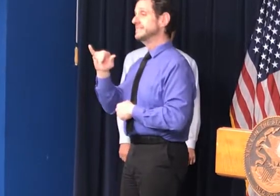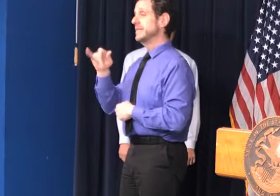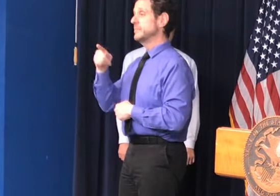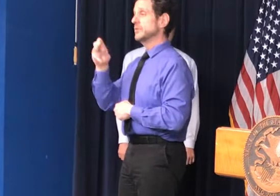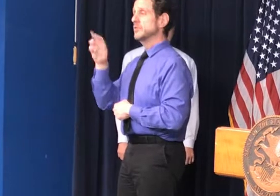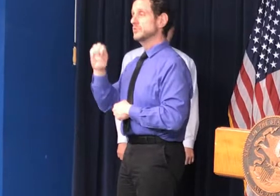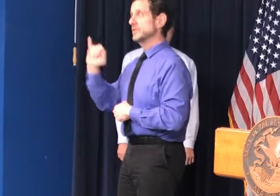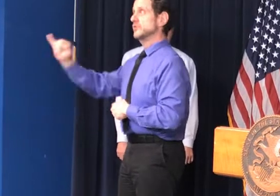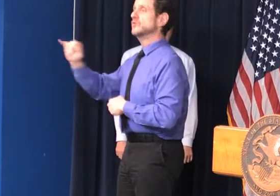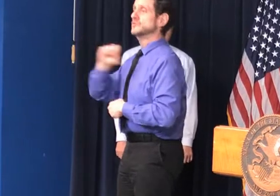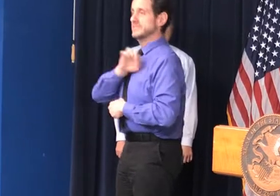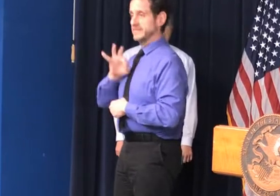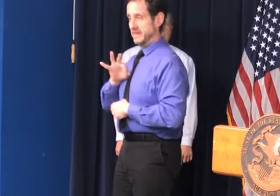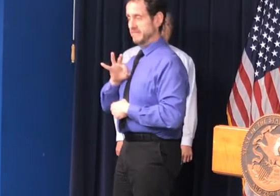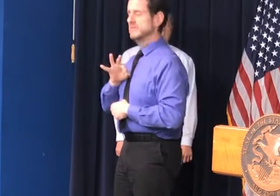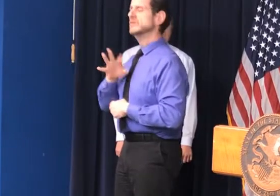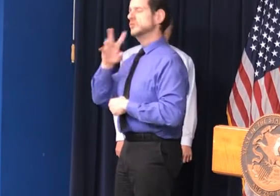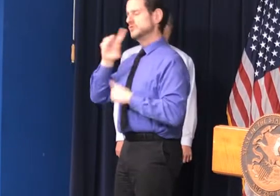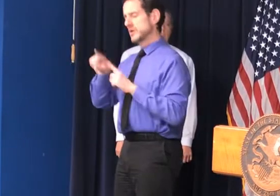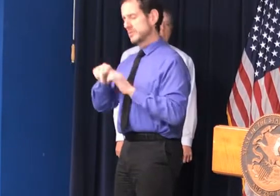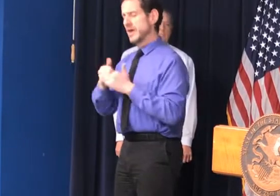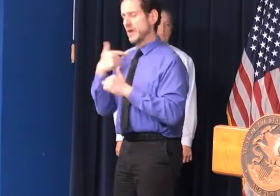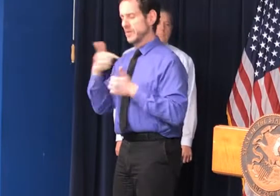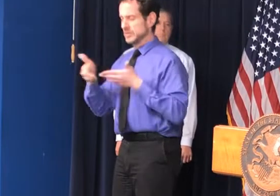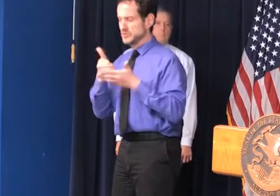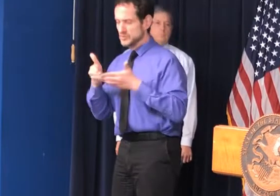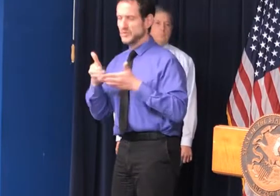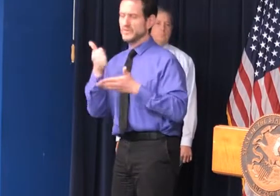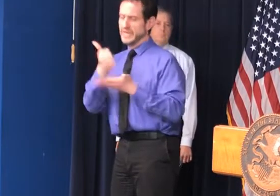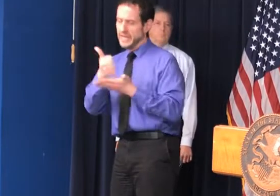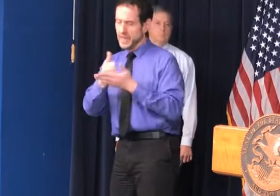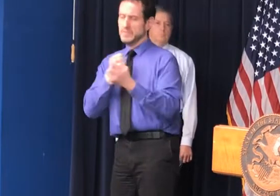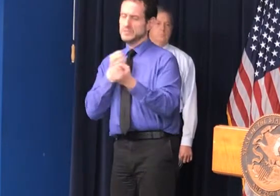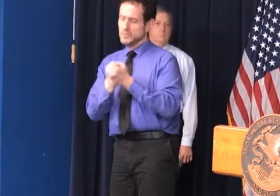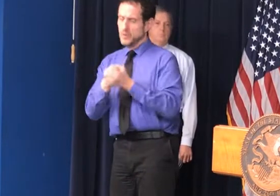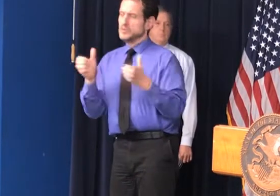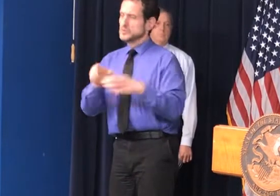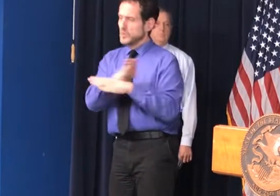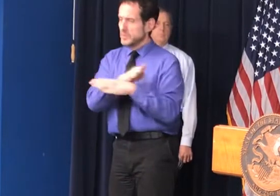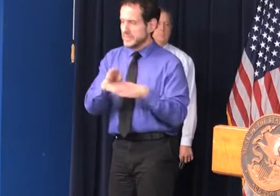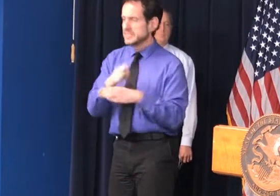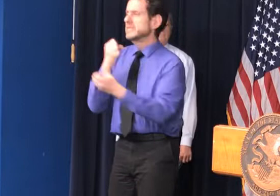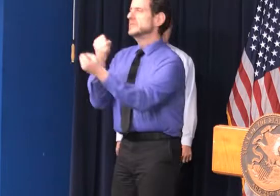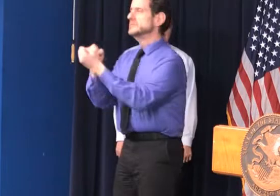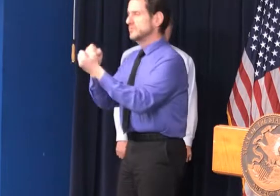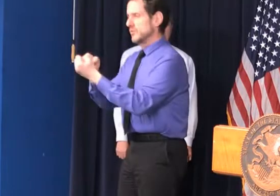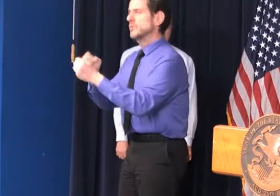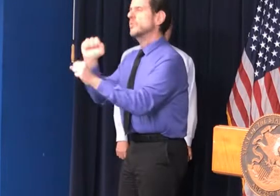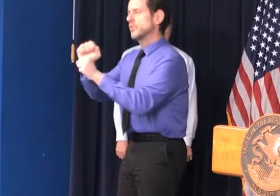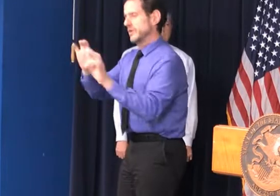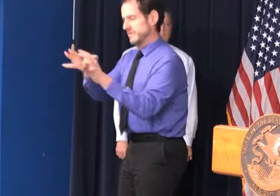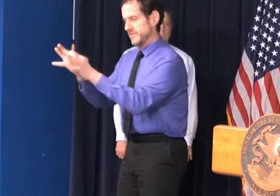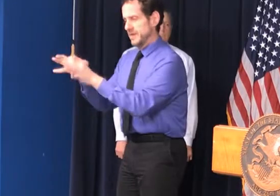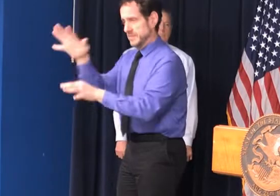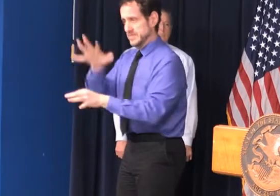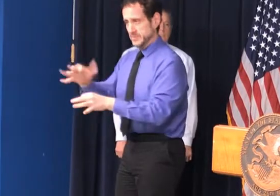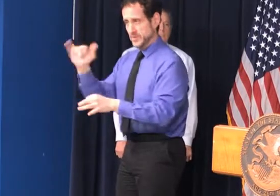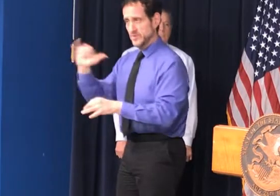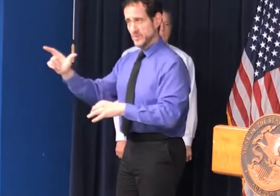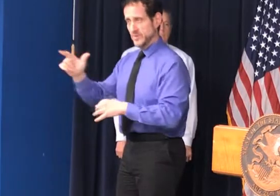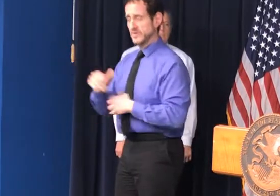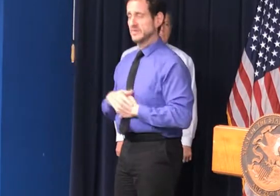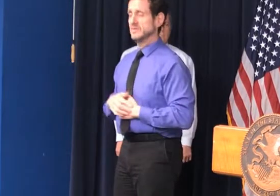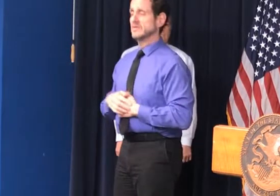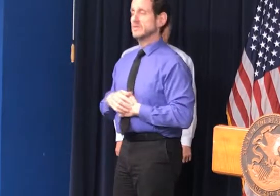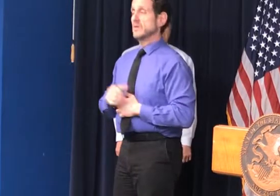Nancy Pelosi's staff about how best to serve our small businesses and working families here in Illinois. Critically